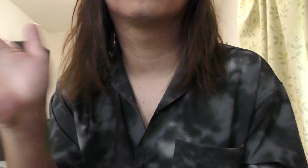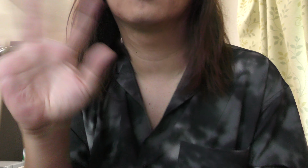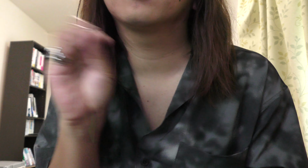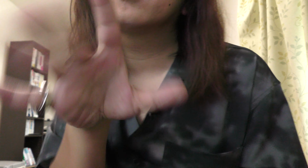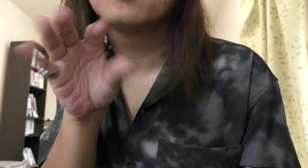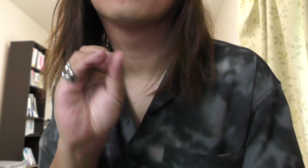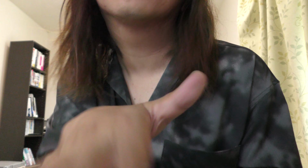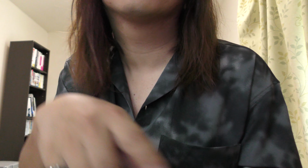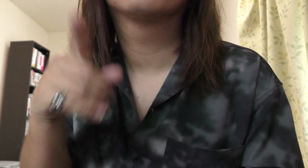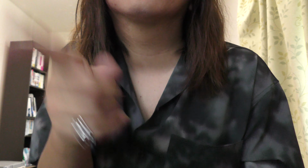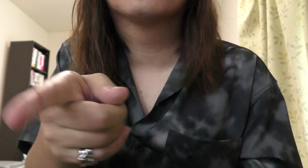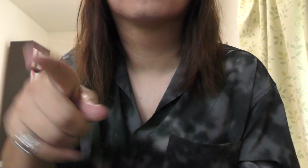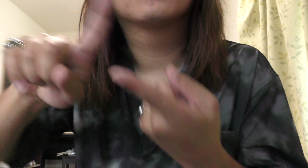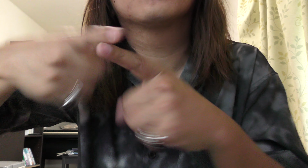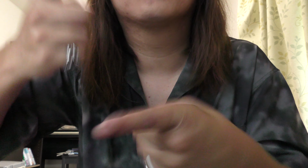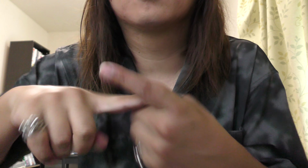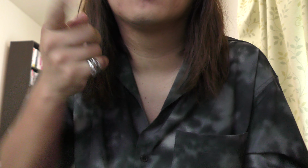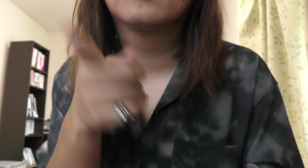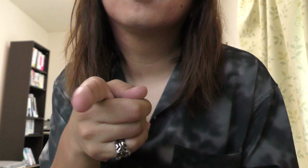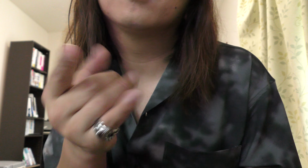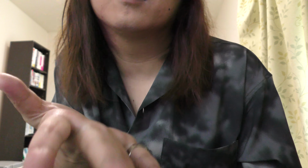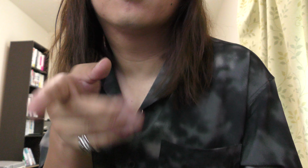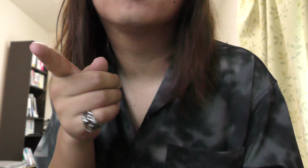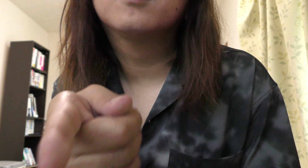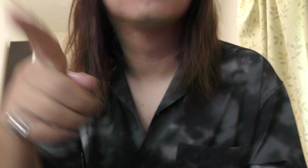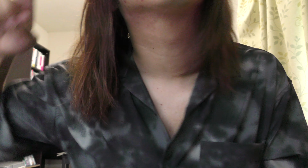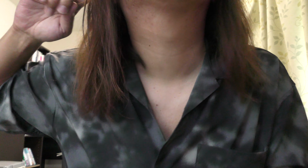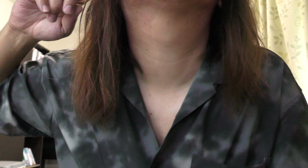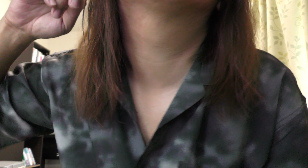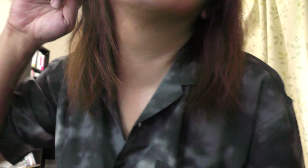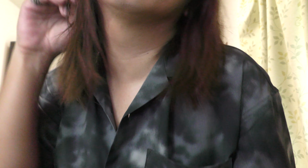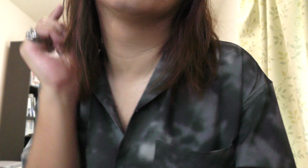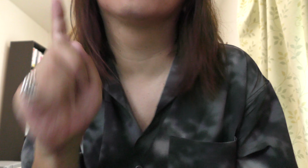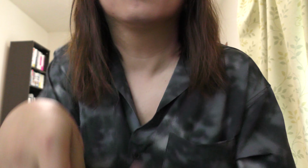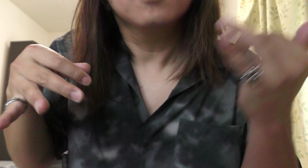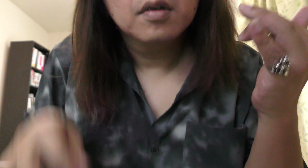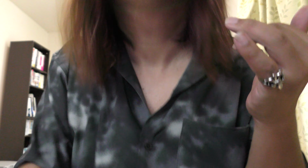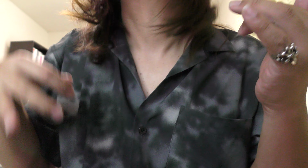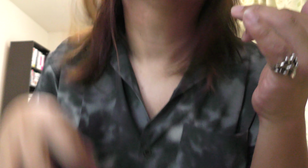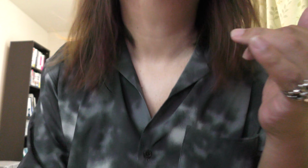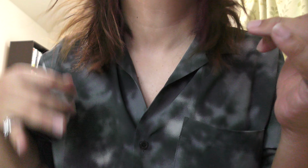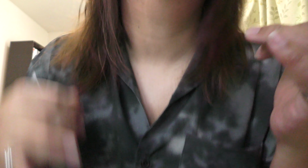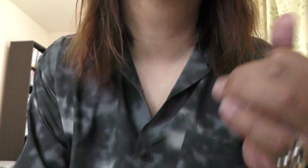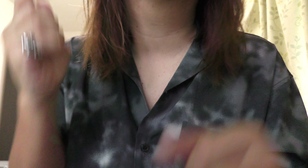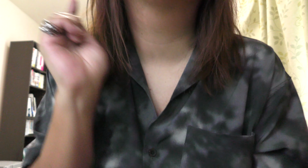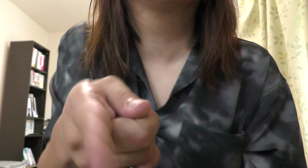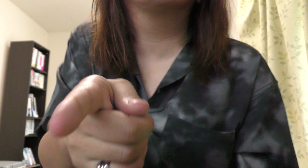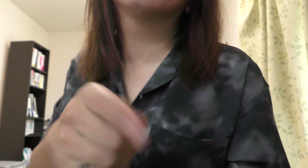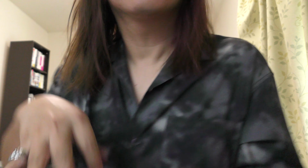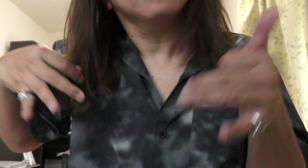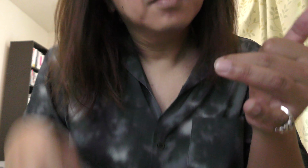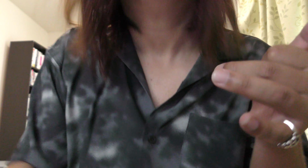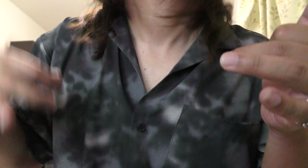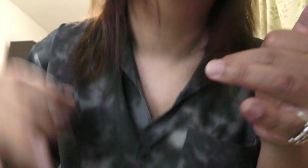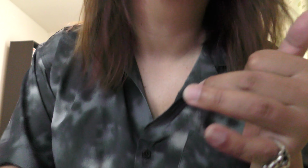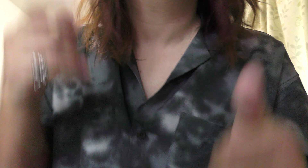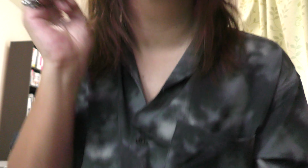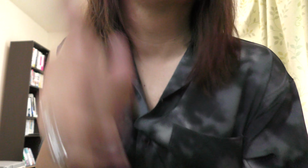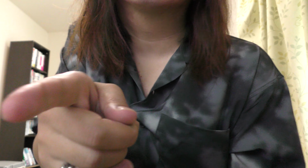you later boy, he wasn't good enough for her Now he's a superstar, so let me know his guitar, did she